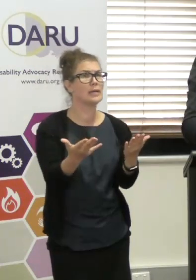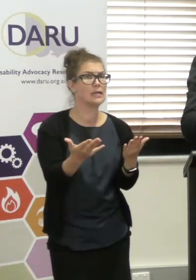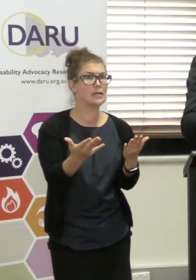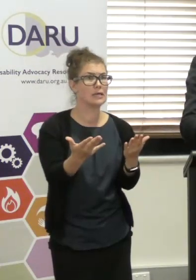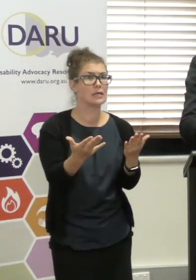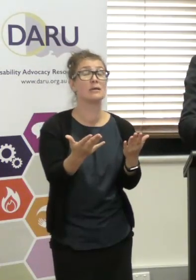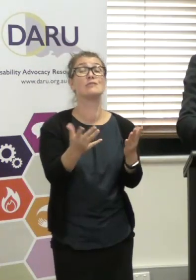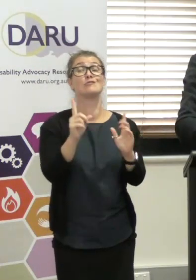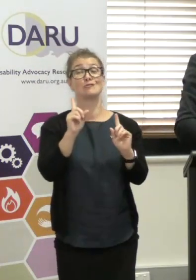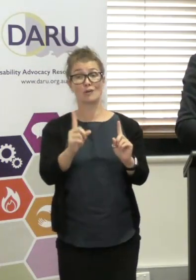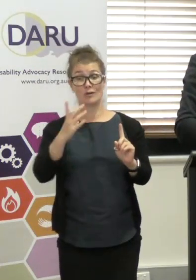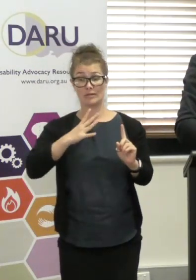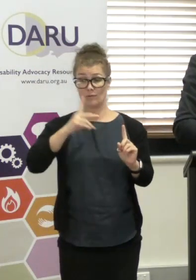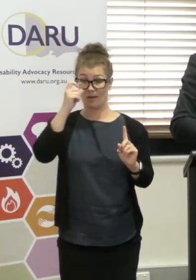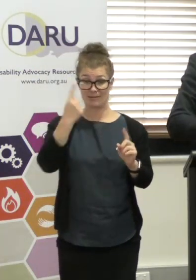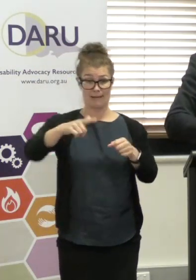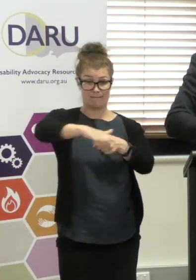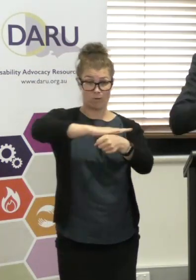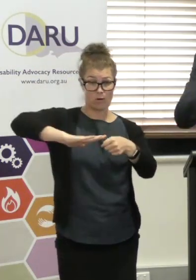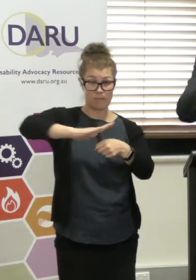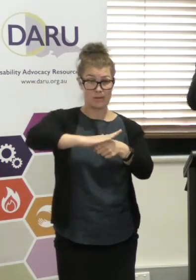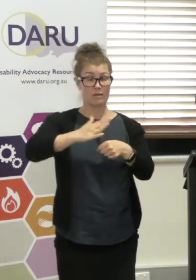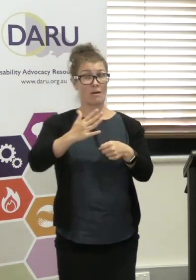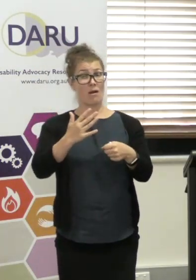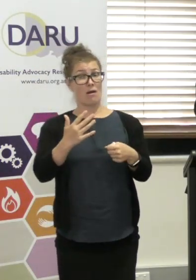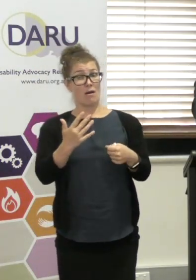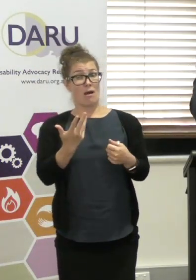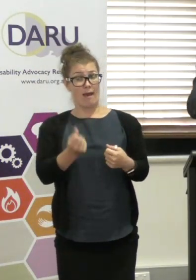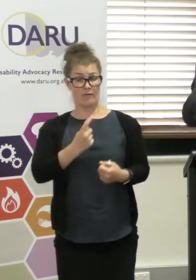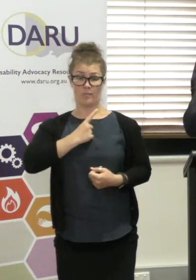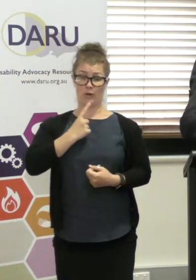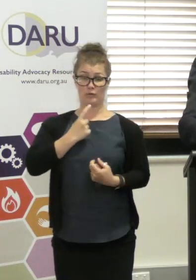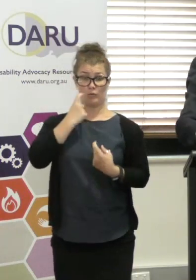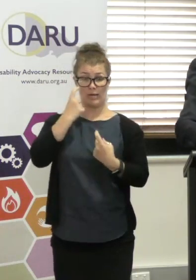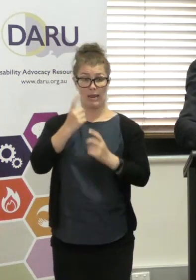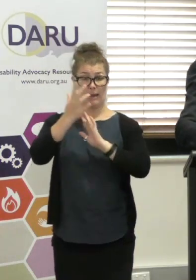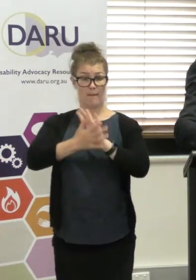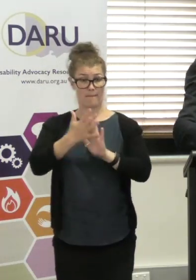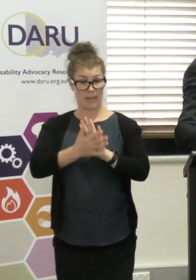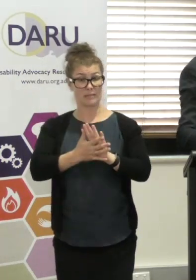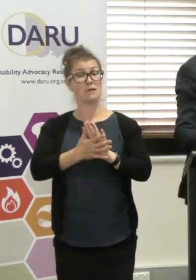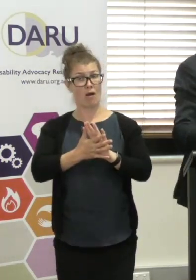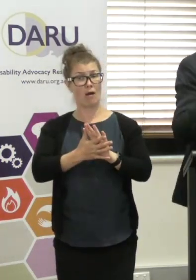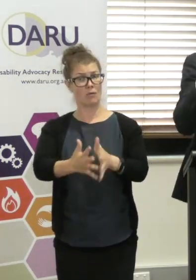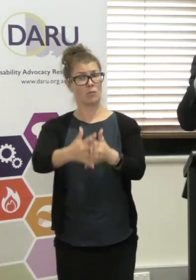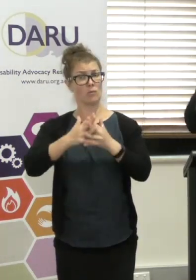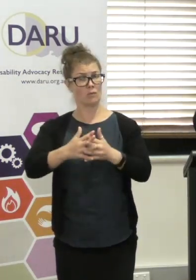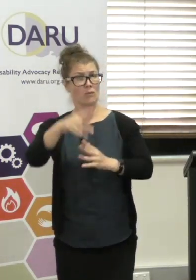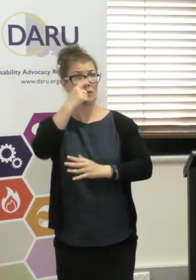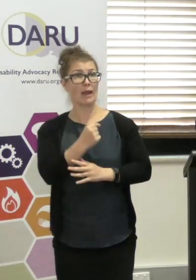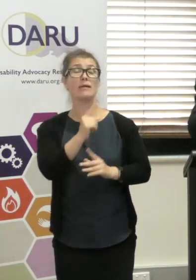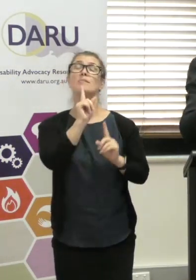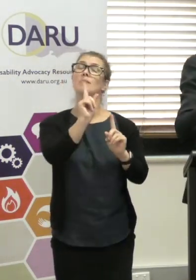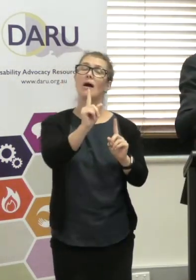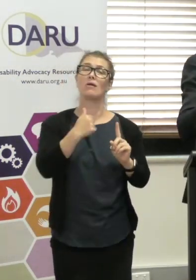need to understand the environment where you're putting in personalised care to make it effective. So I travel a lot to